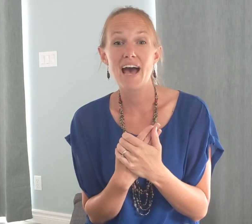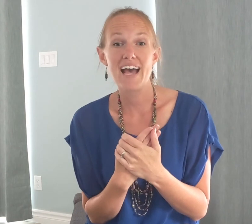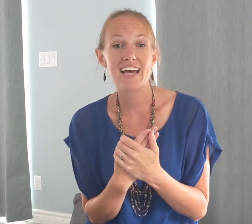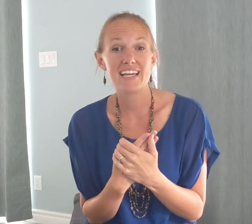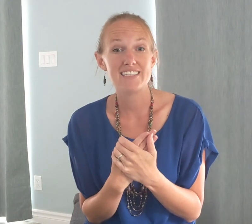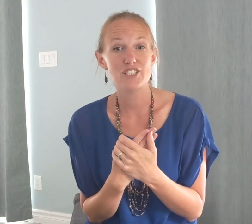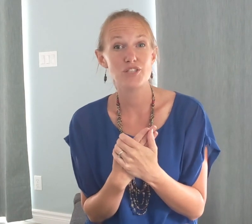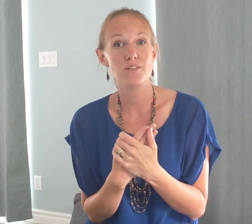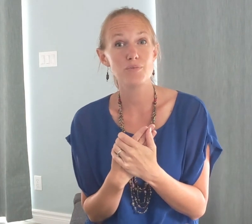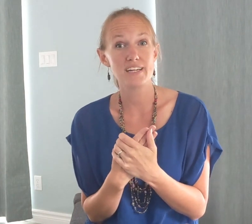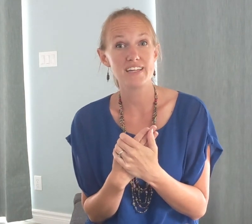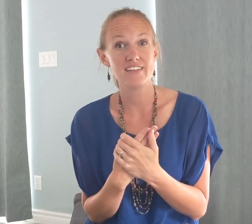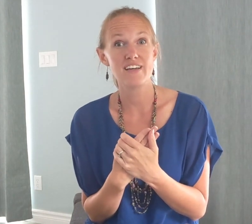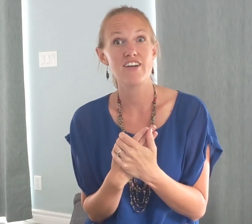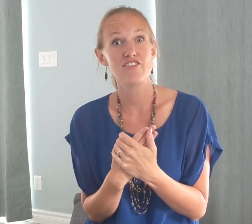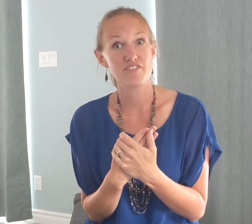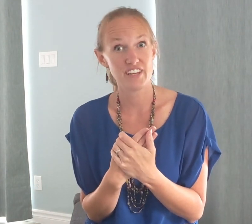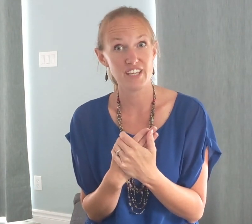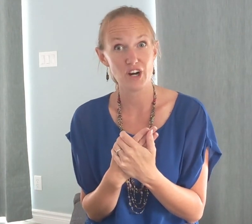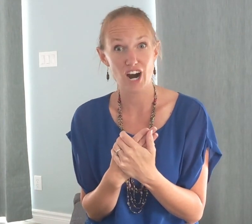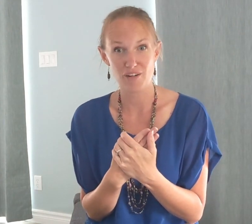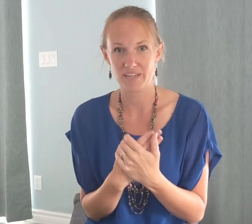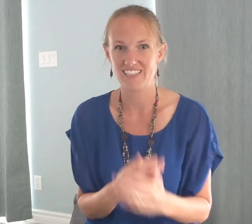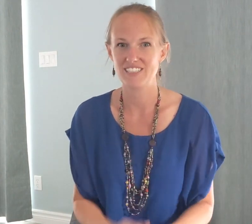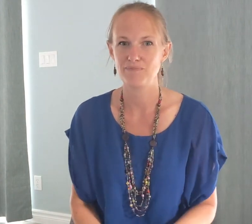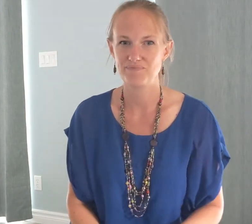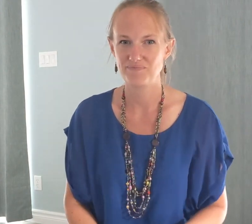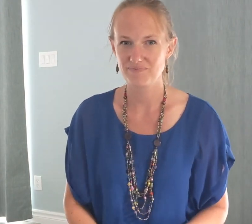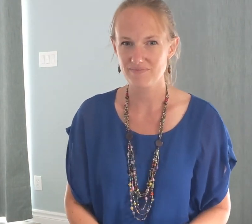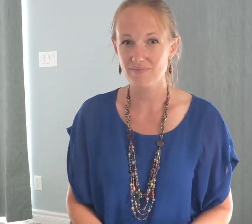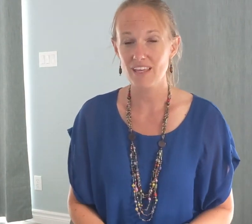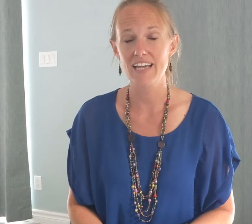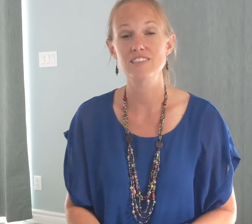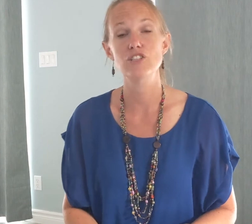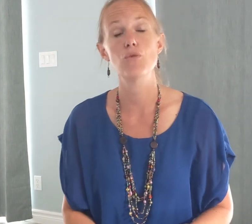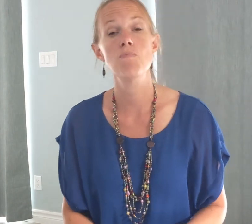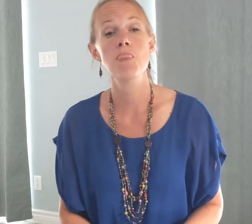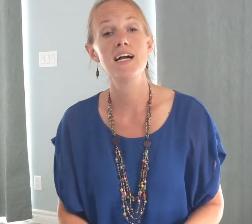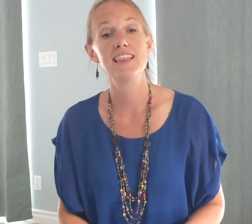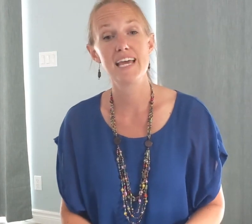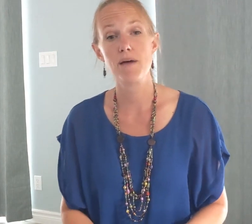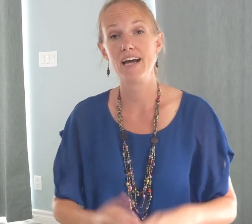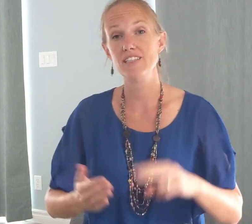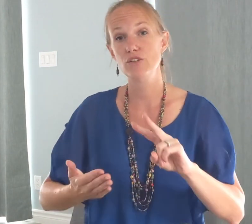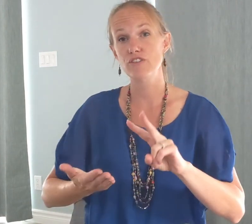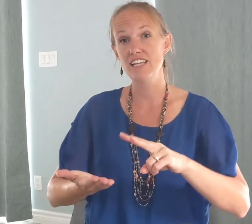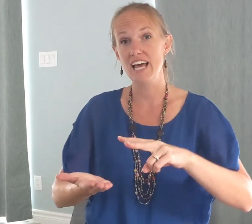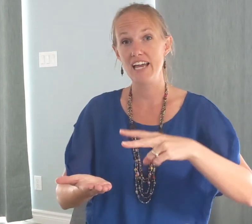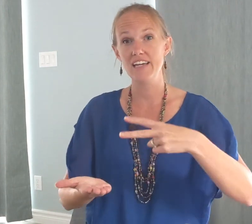back against you and breathe. Feel your heartbeat. Okay, so lay back. So for lay,